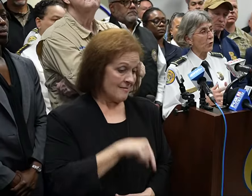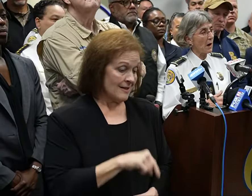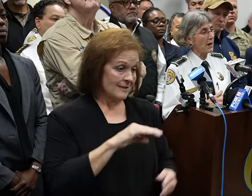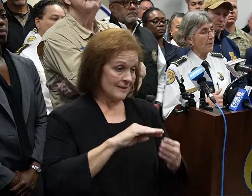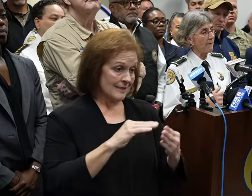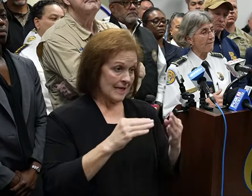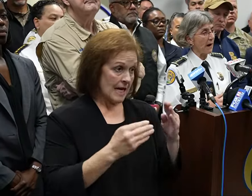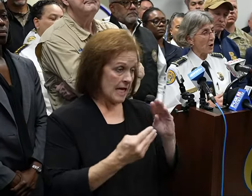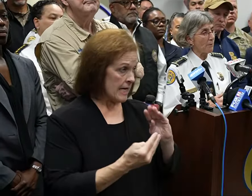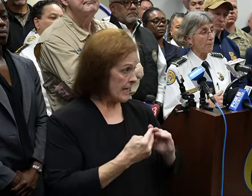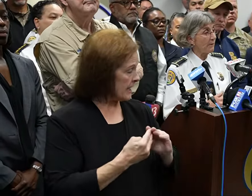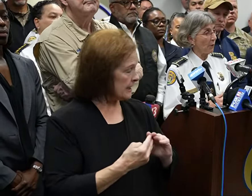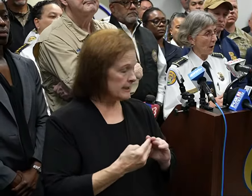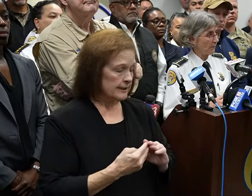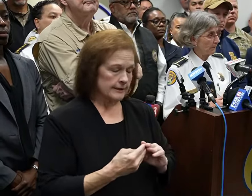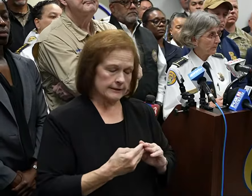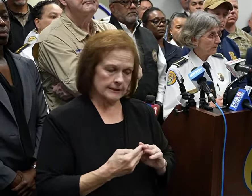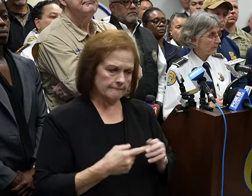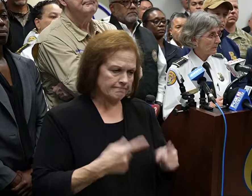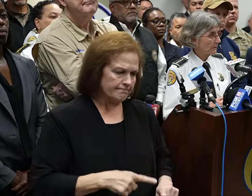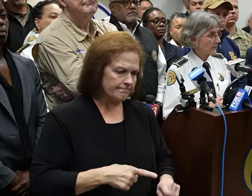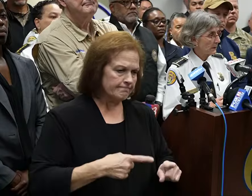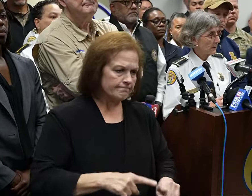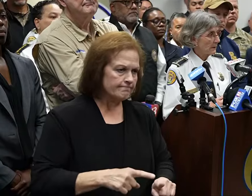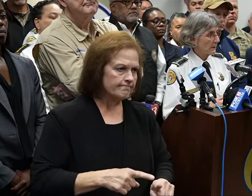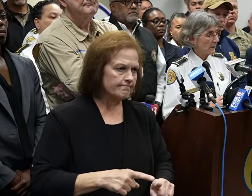been tried by fire before.